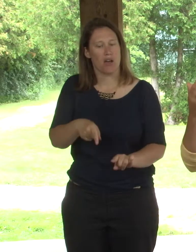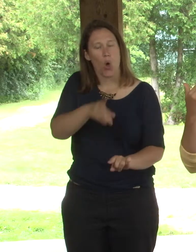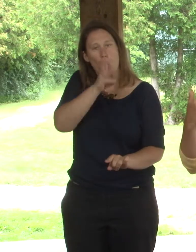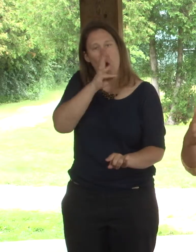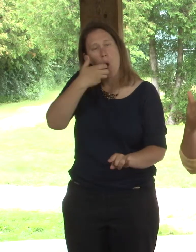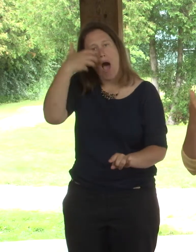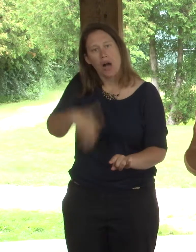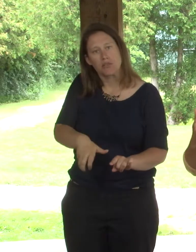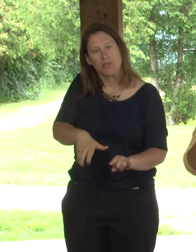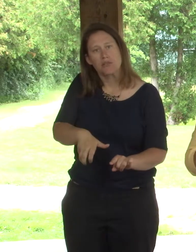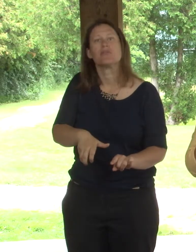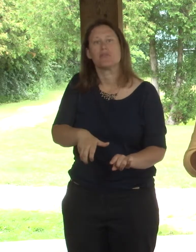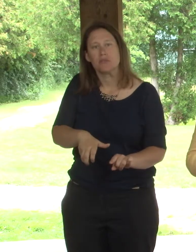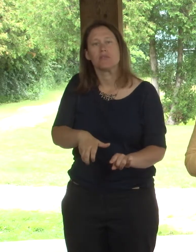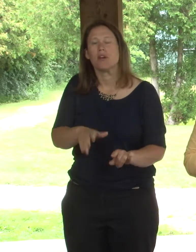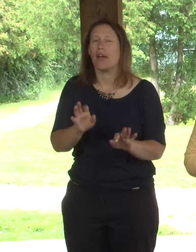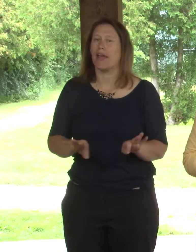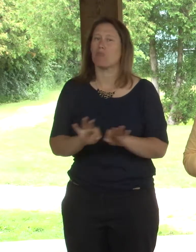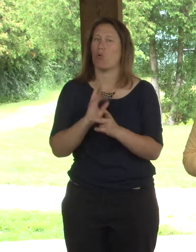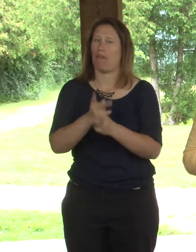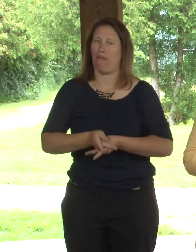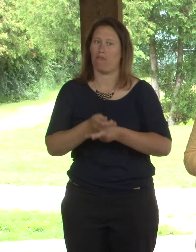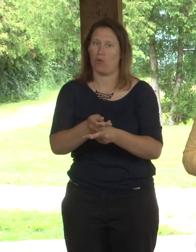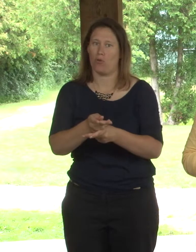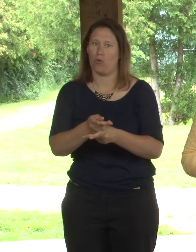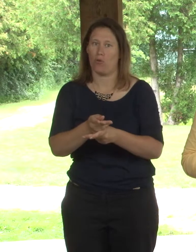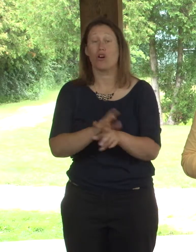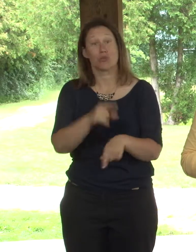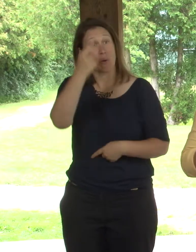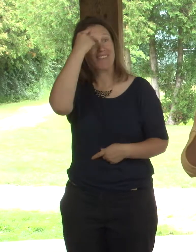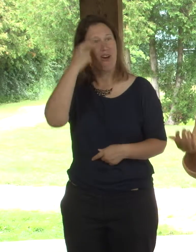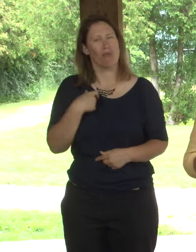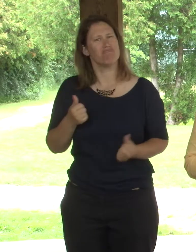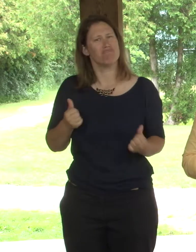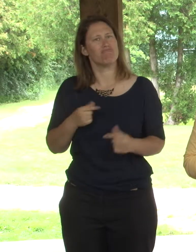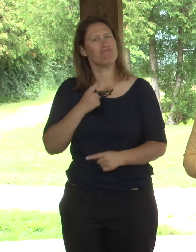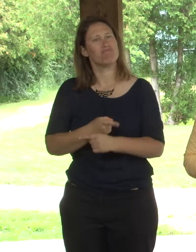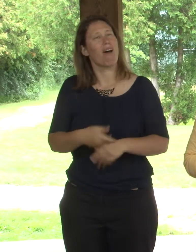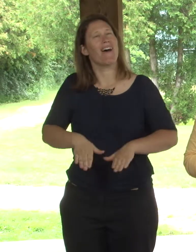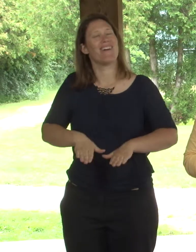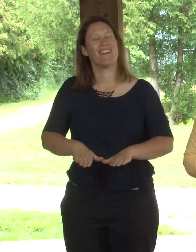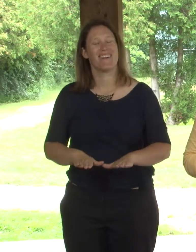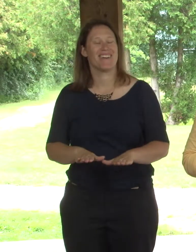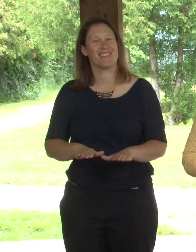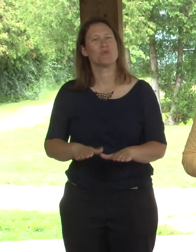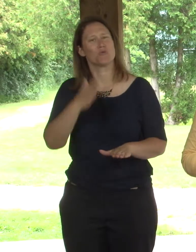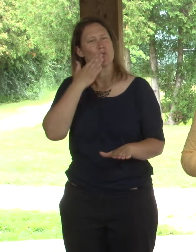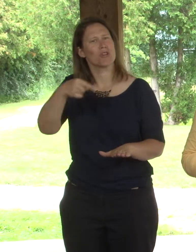we need to consider when we are doing good for our feet. We may also put ourselves at